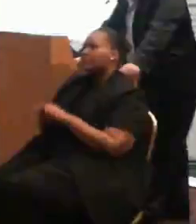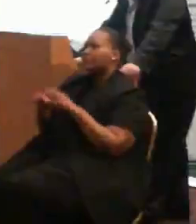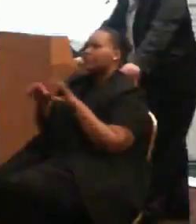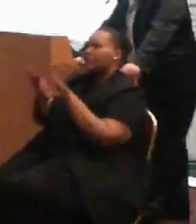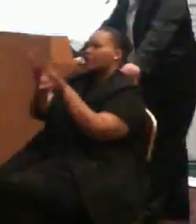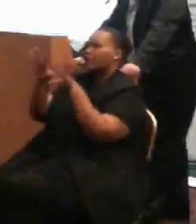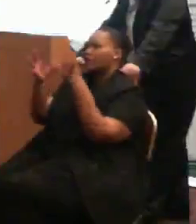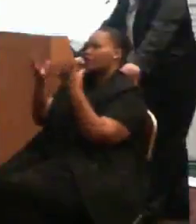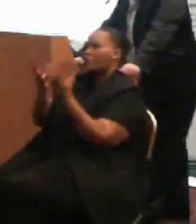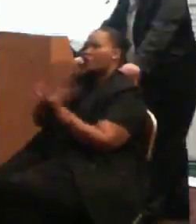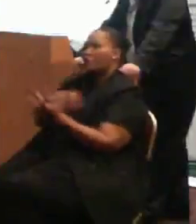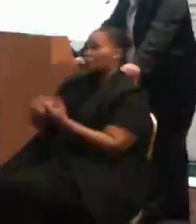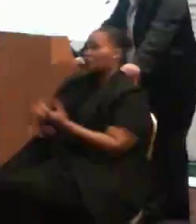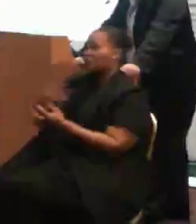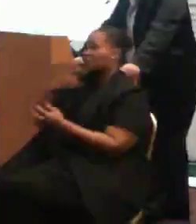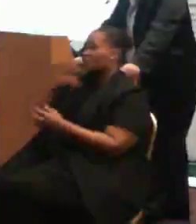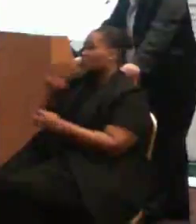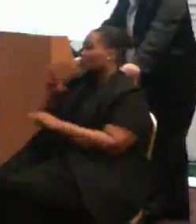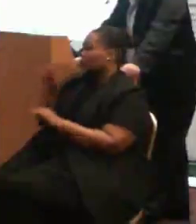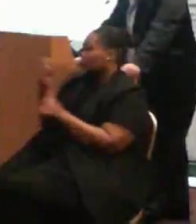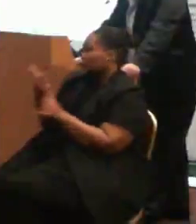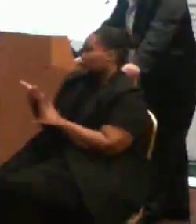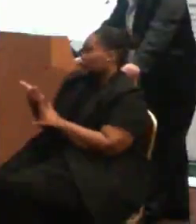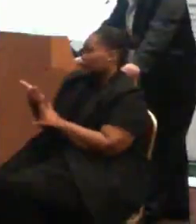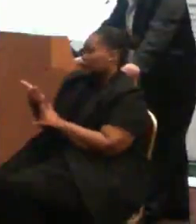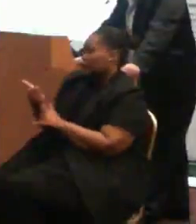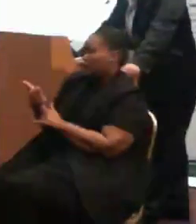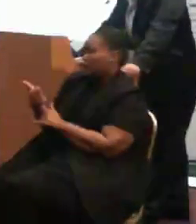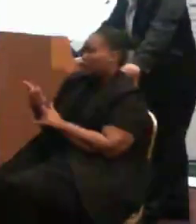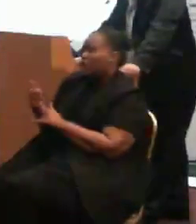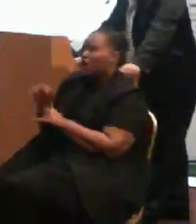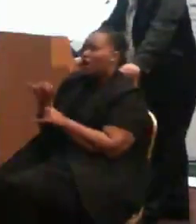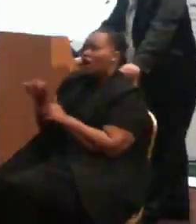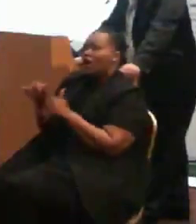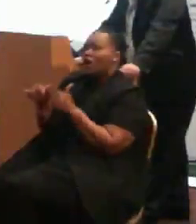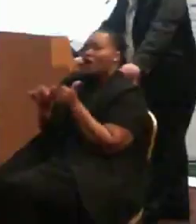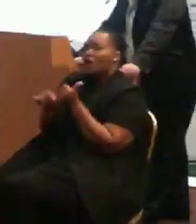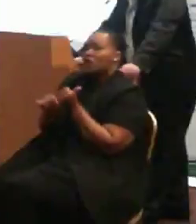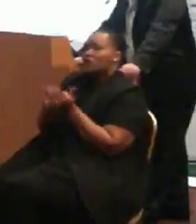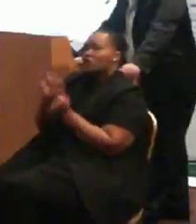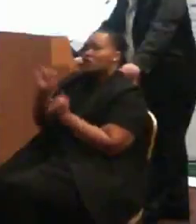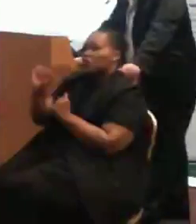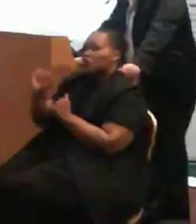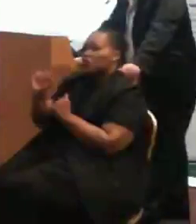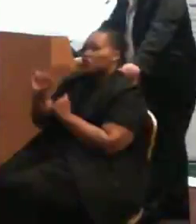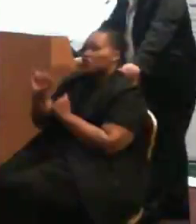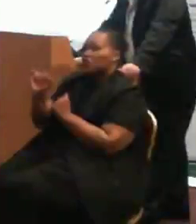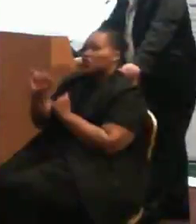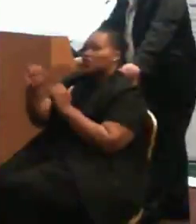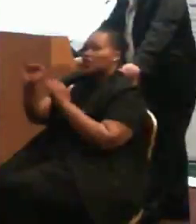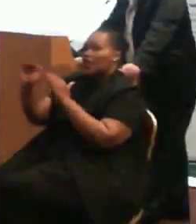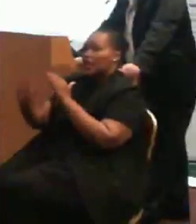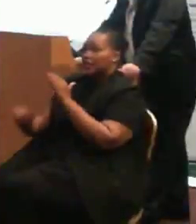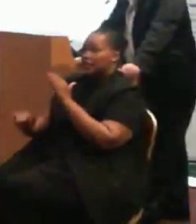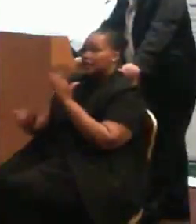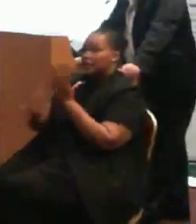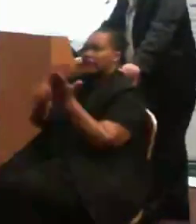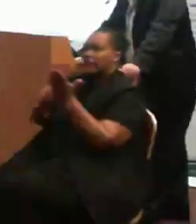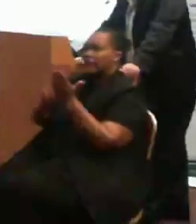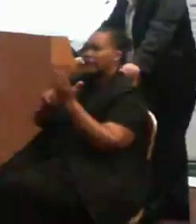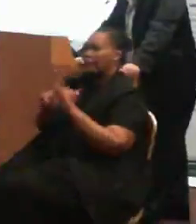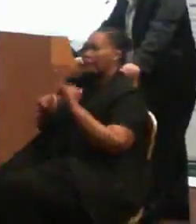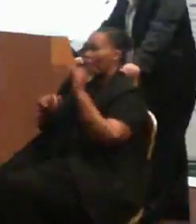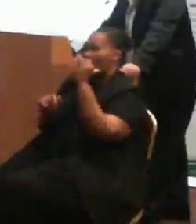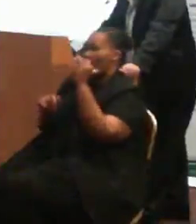Bank has said you're inefficient. Your actual assets is less than your debt at market values.